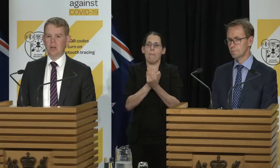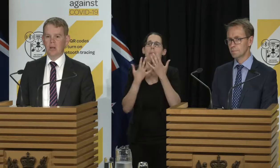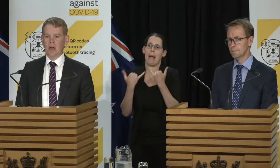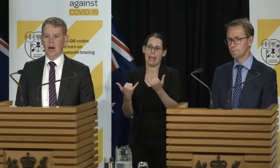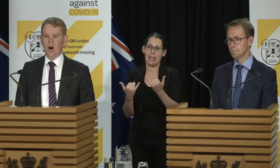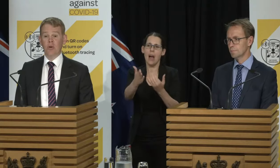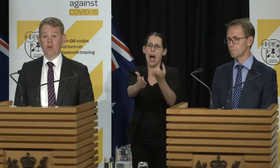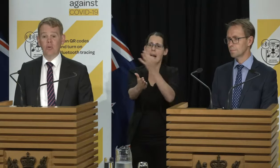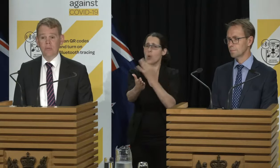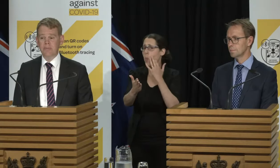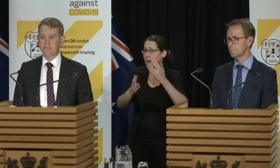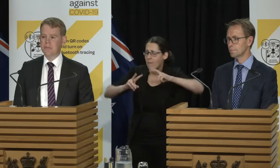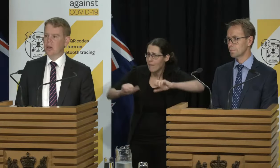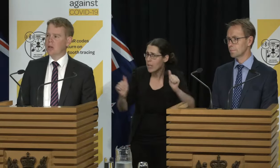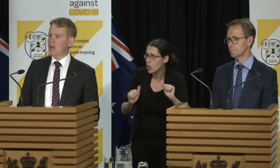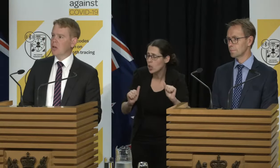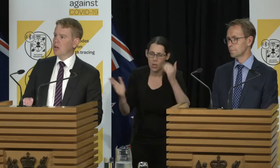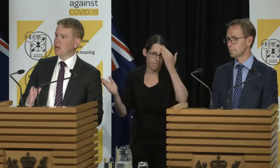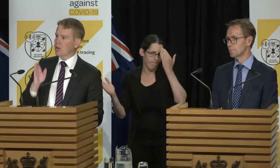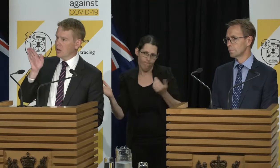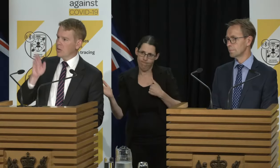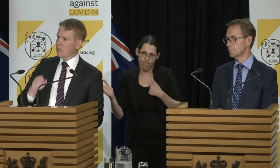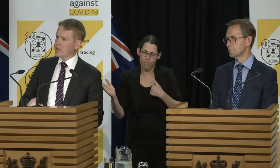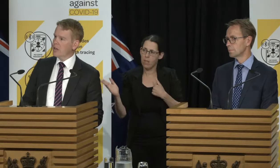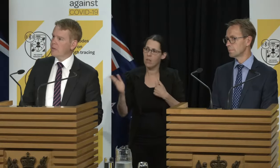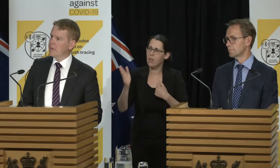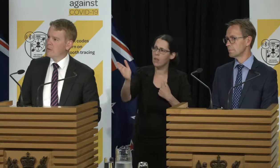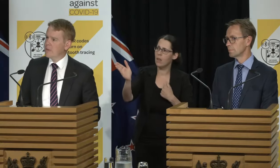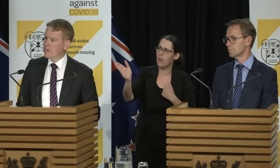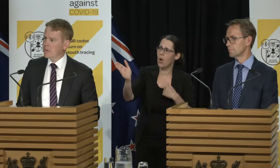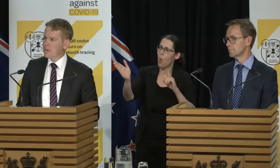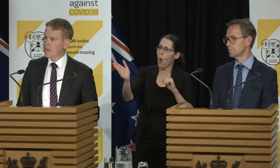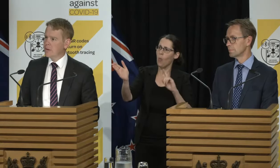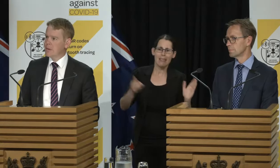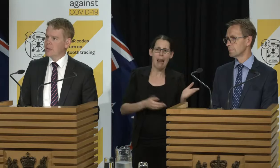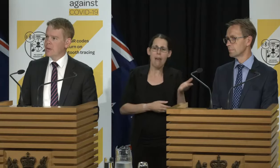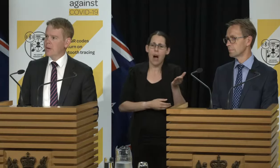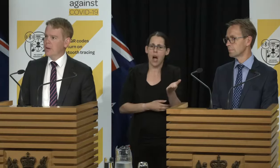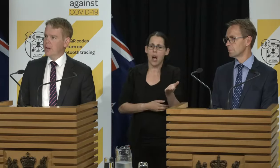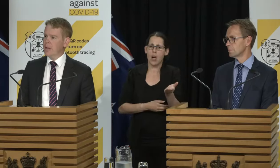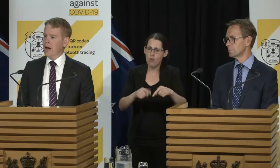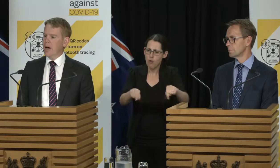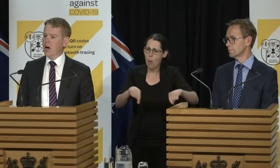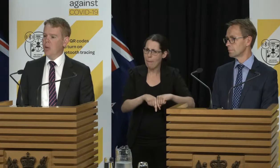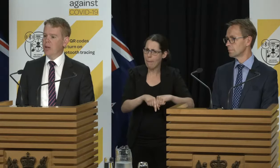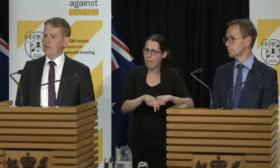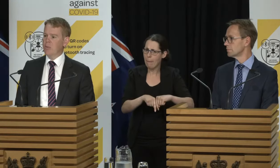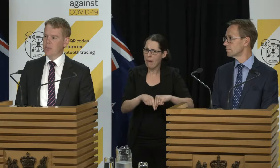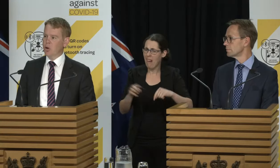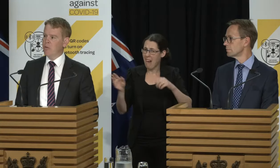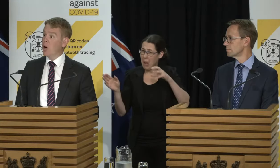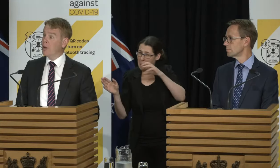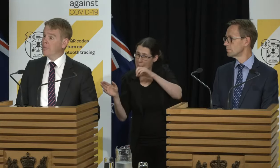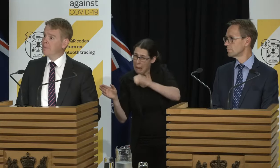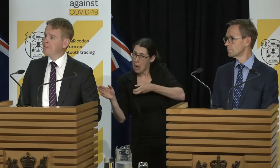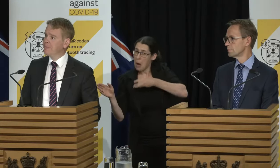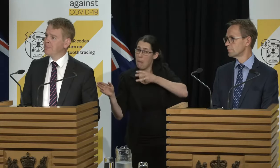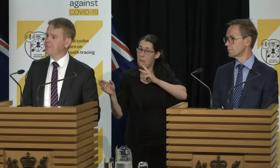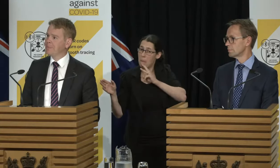Conclude? I'm not sure. They took to the room? What was that? What was it? You said they took an item, I think, to the room. I believe it was a bottle of